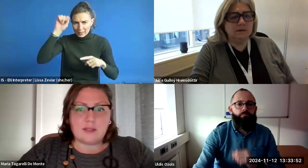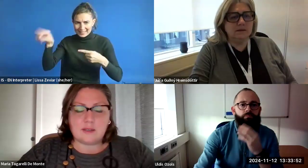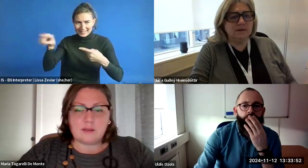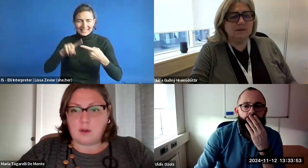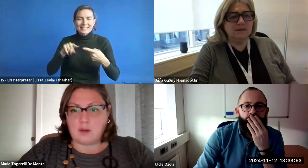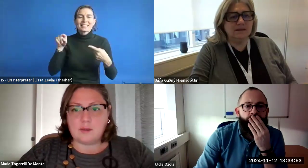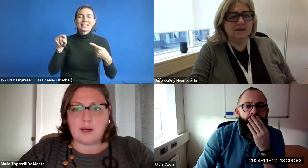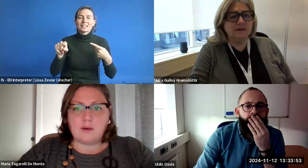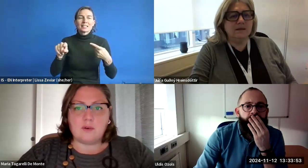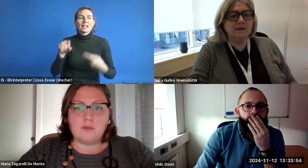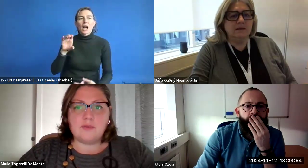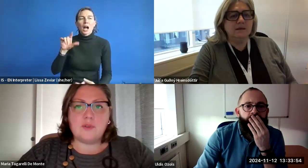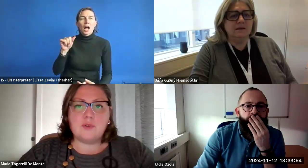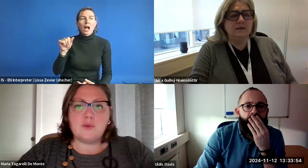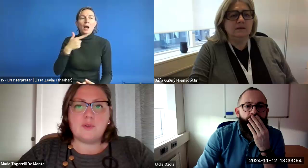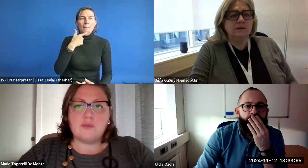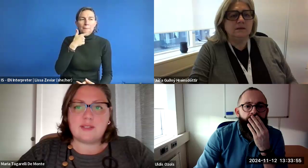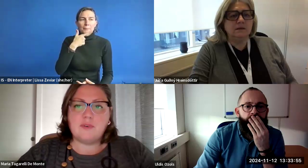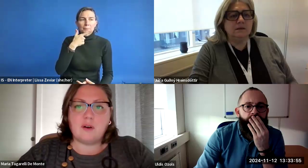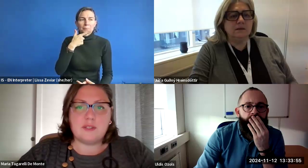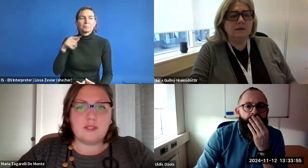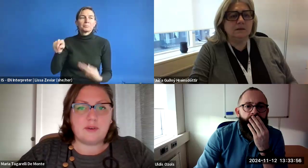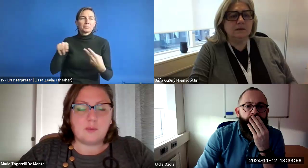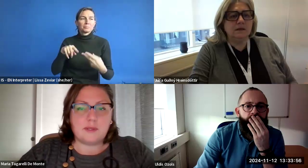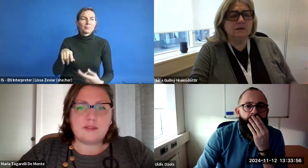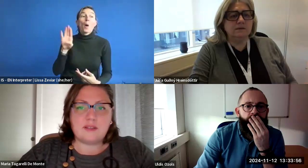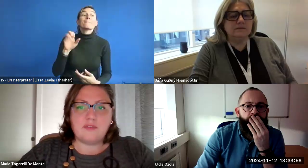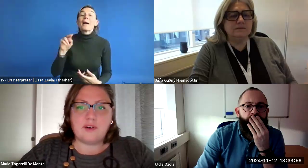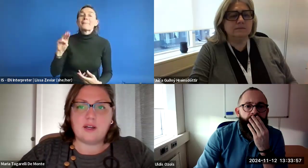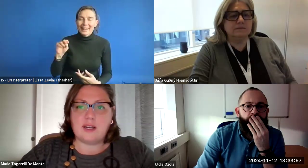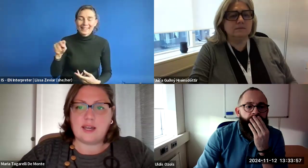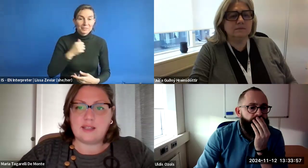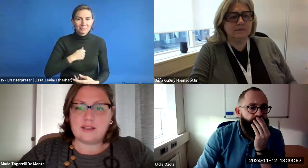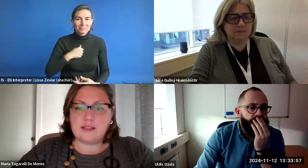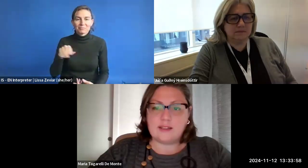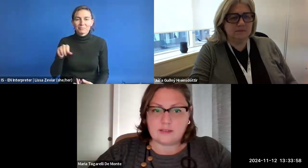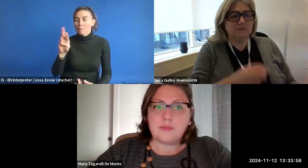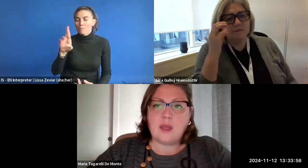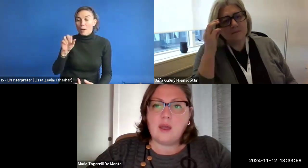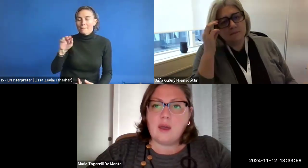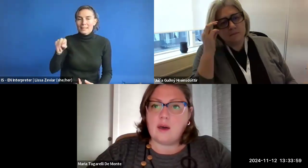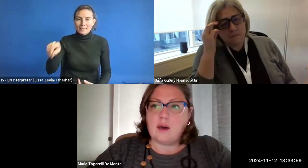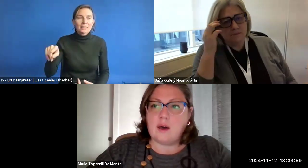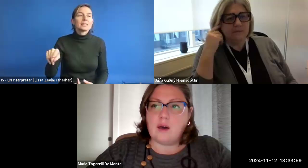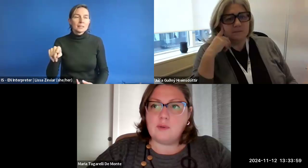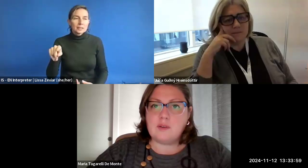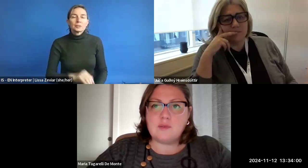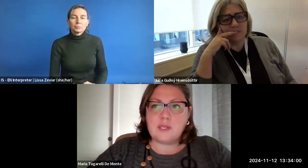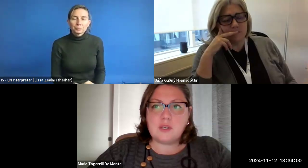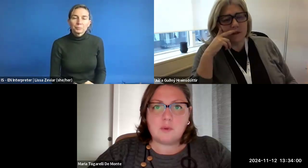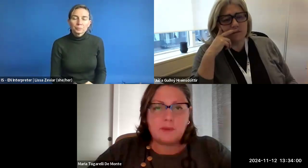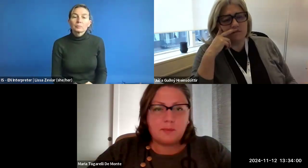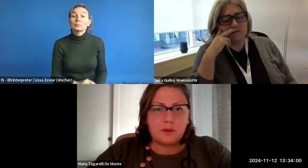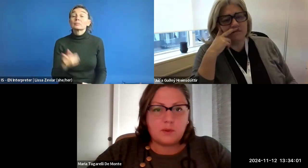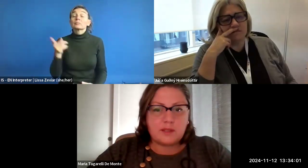Claudia will be talking about overview of steps involved in developing CFR aligned tests.